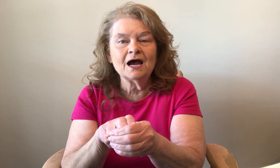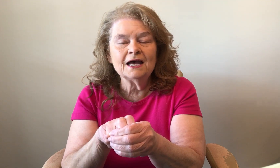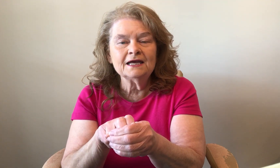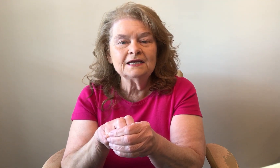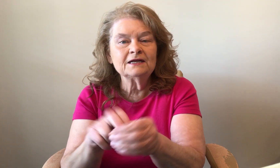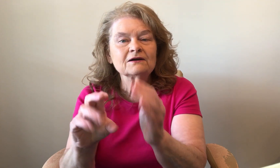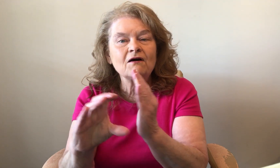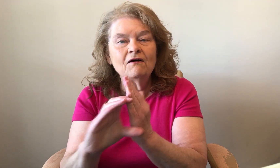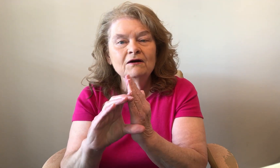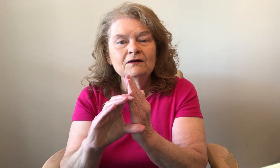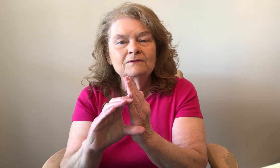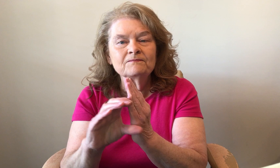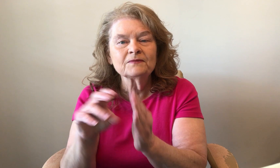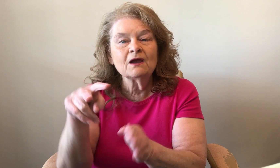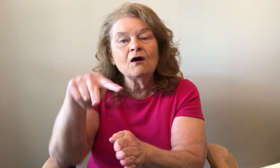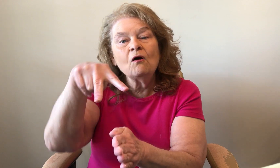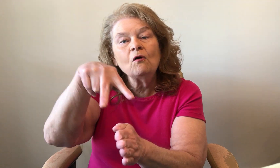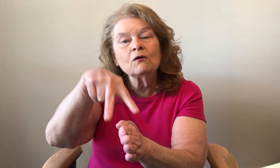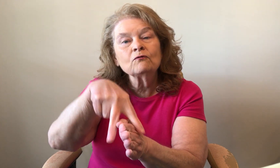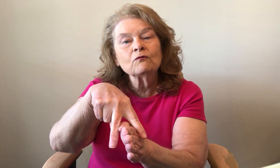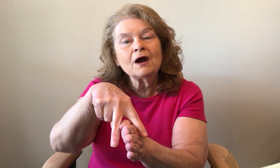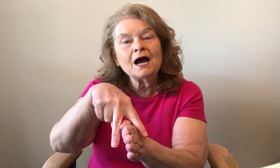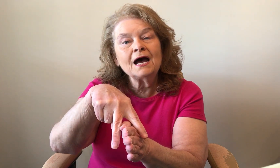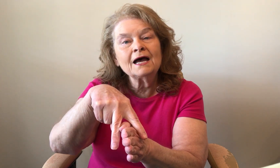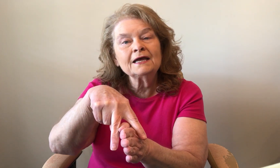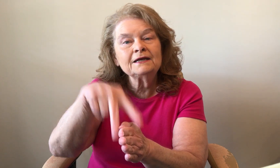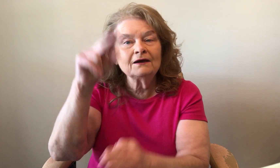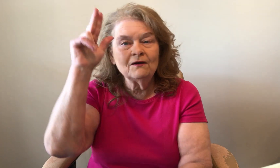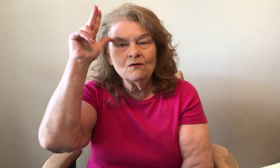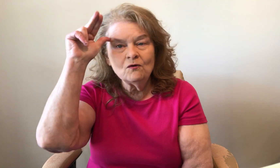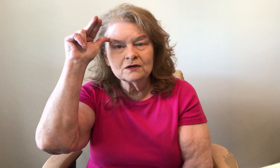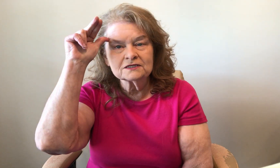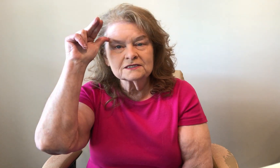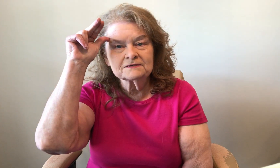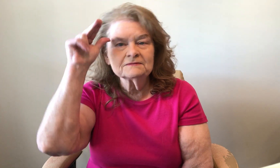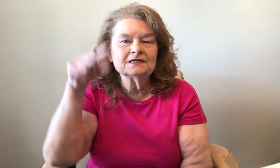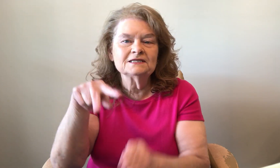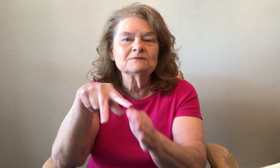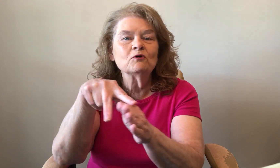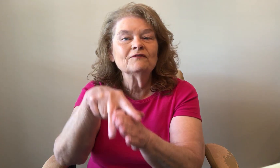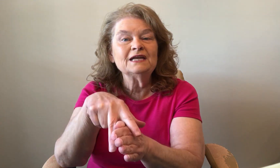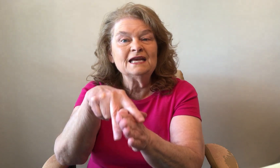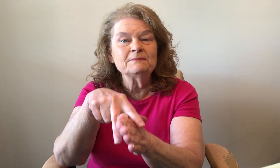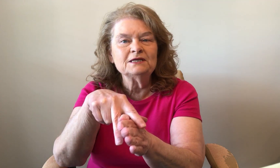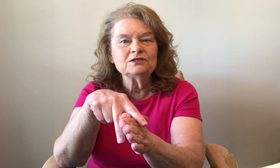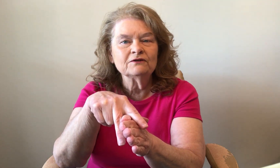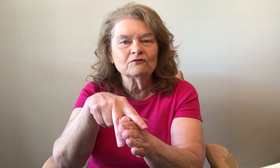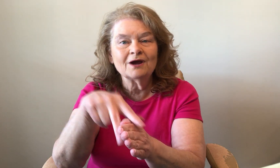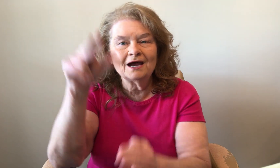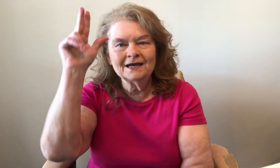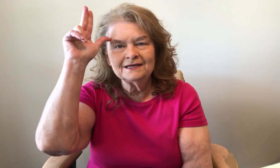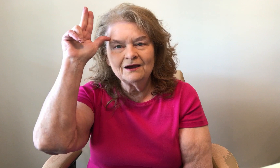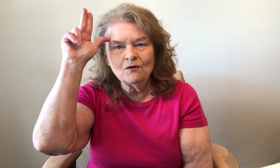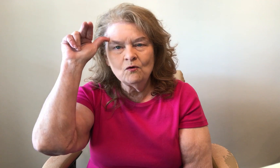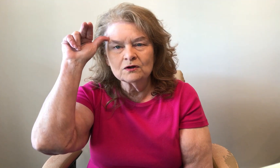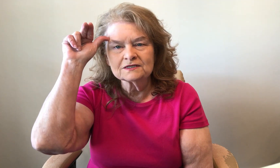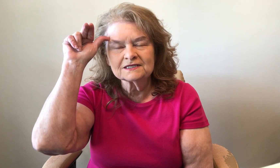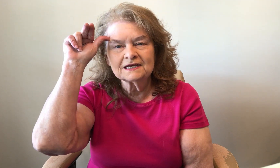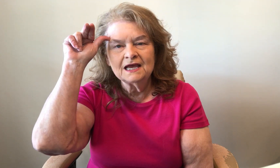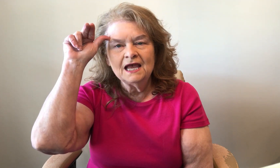Ride in a car or ride a horse. This is more of an image of ride a horse.